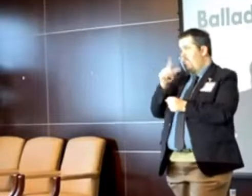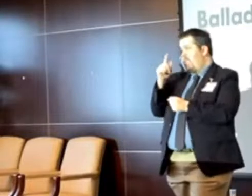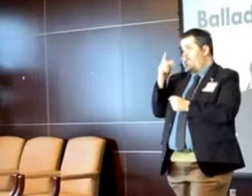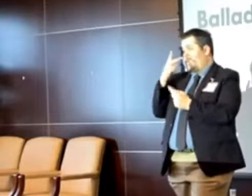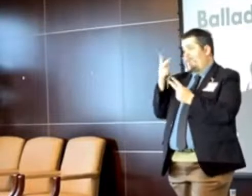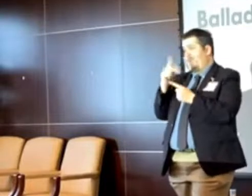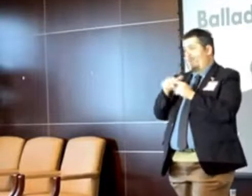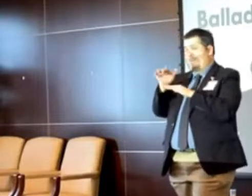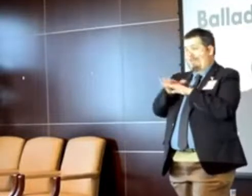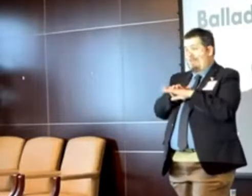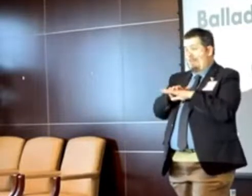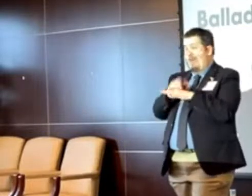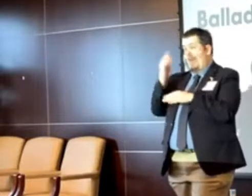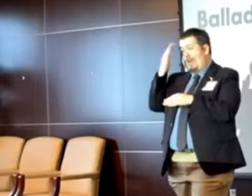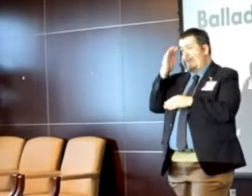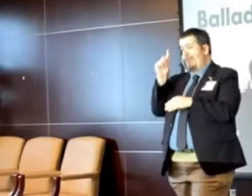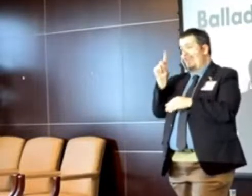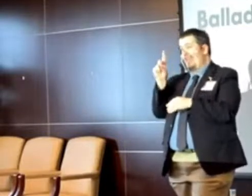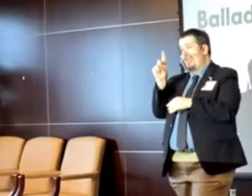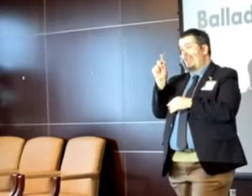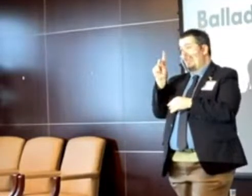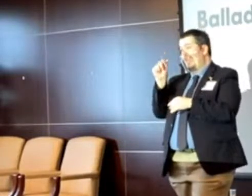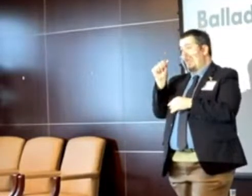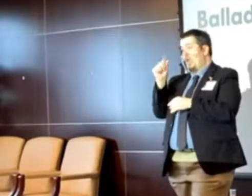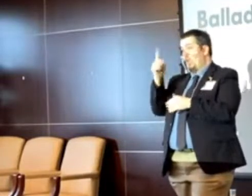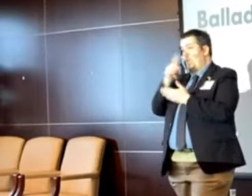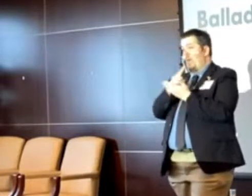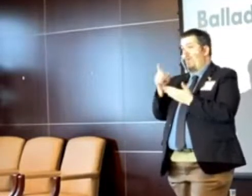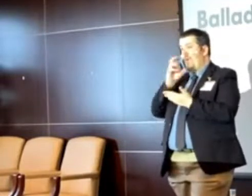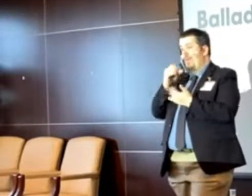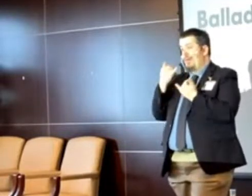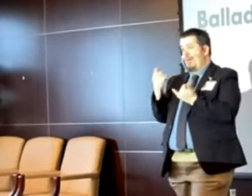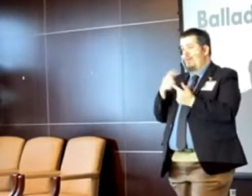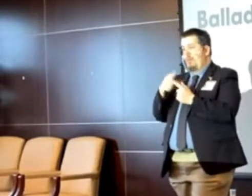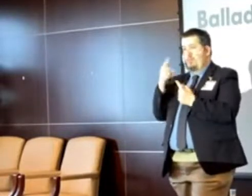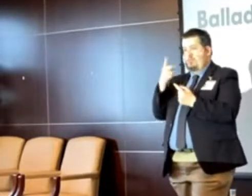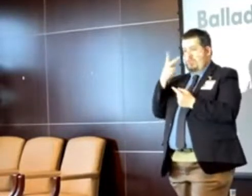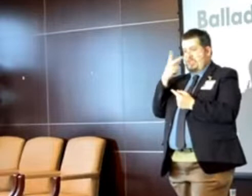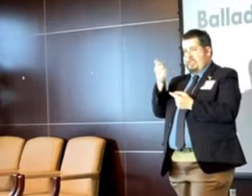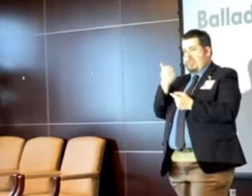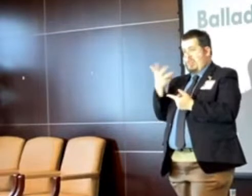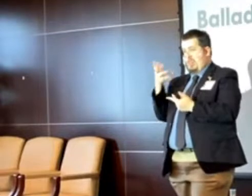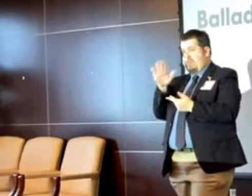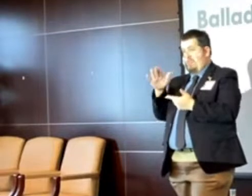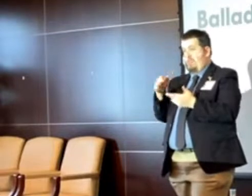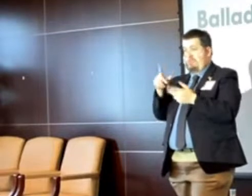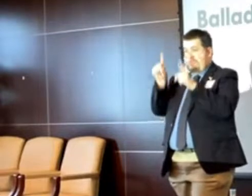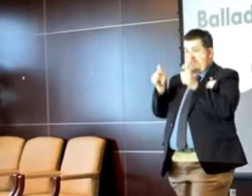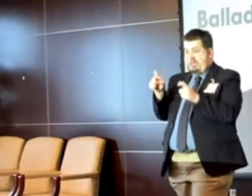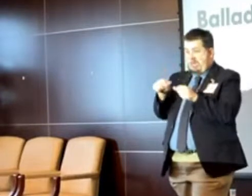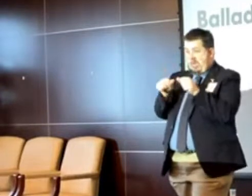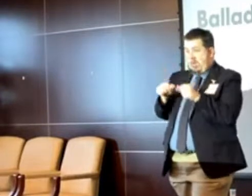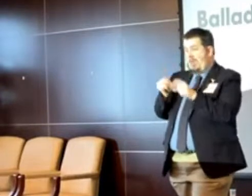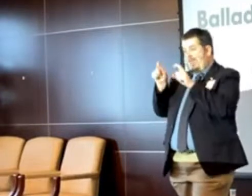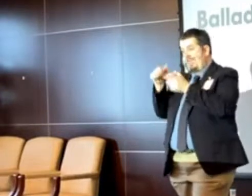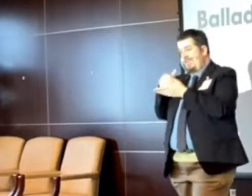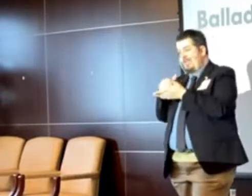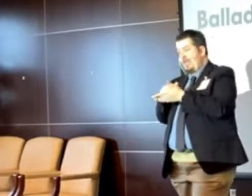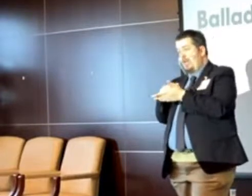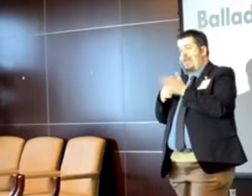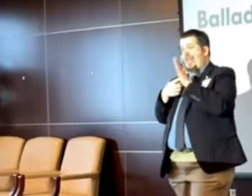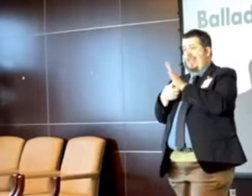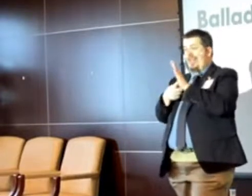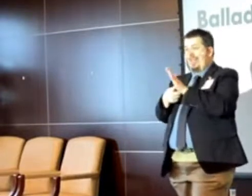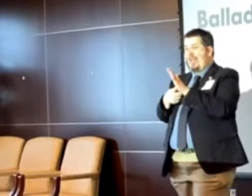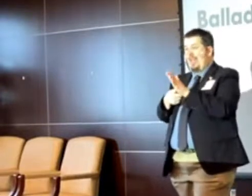to be slowing down. I know that data is, a week old at this point. I'm wondering if you guys are seeing anything in your testing sites, testing centers that might indicate